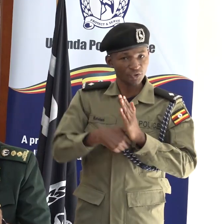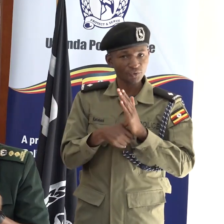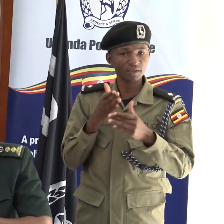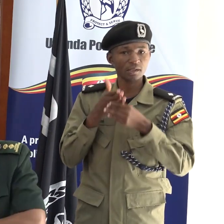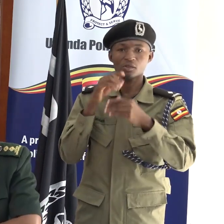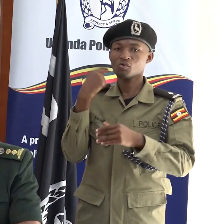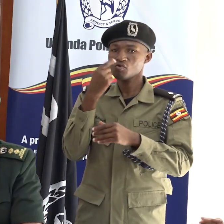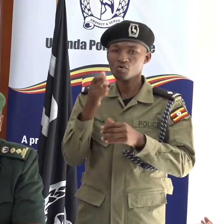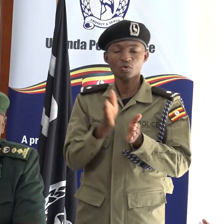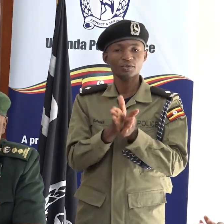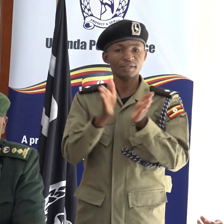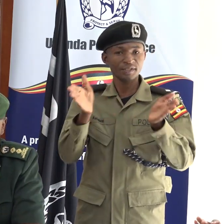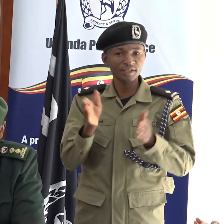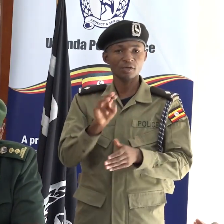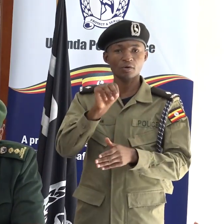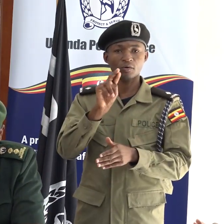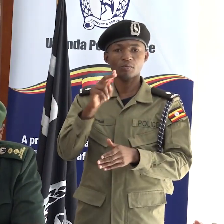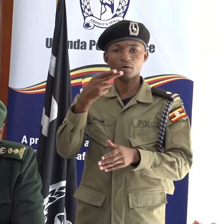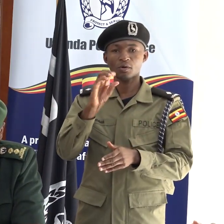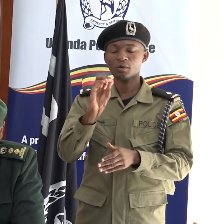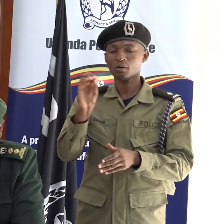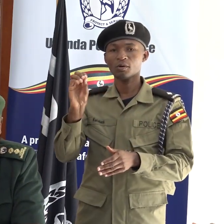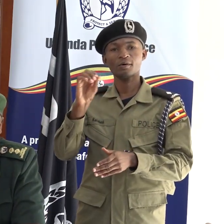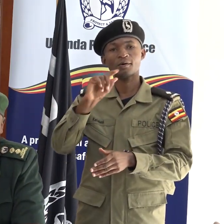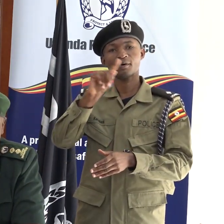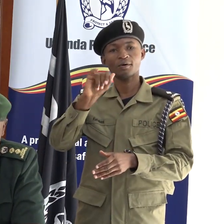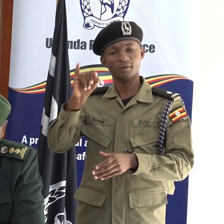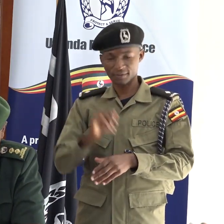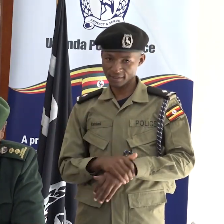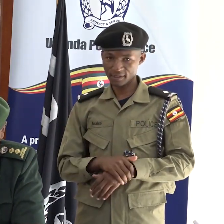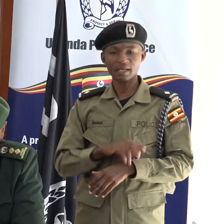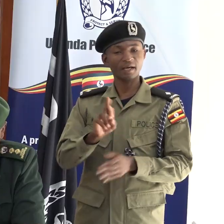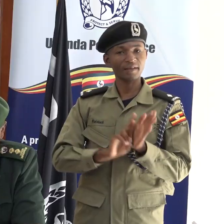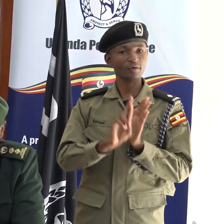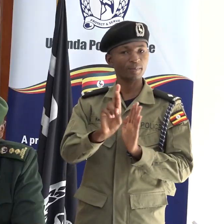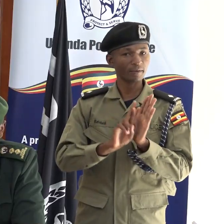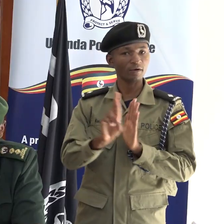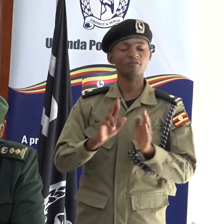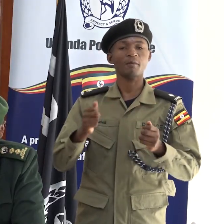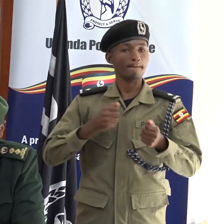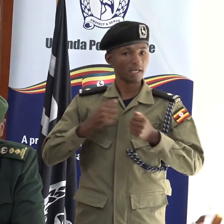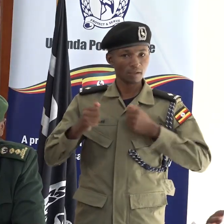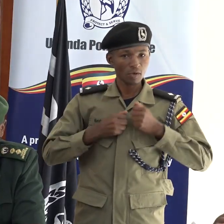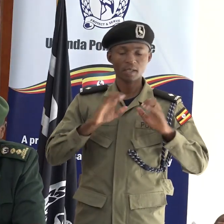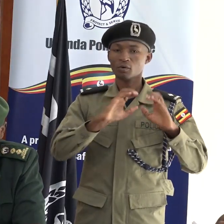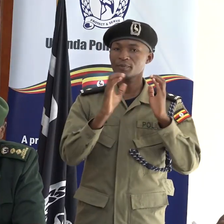David Muhoozi, that is State Minister, and the representatives of the Banyarwanda